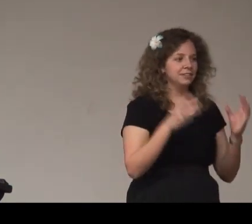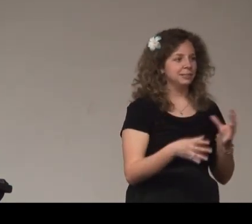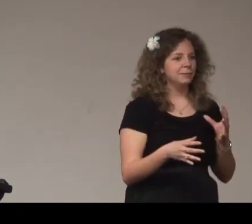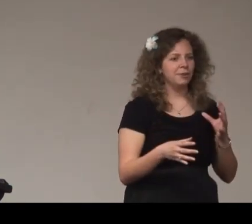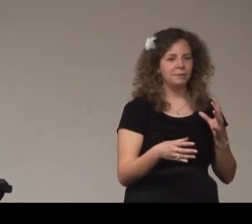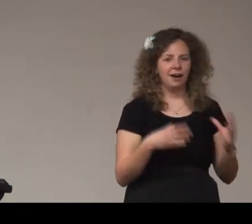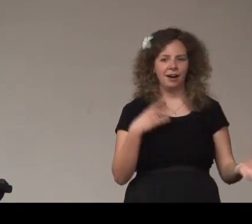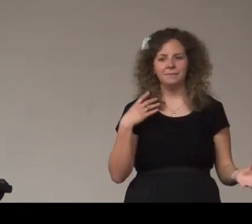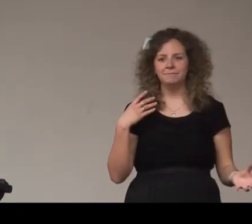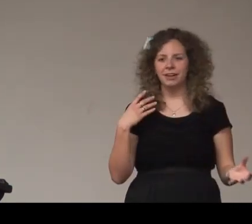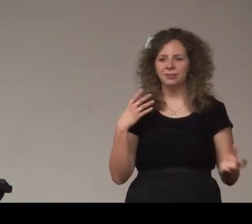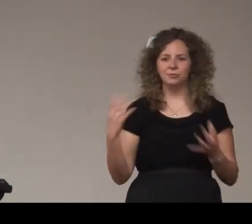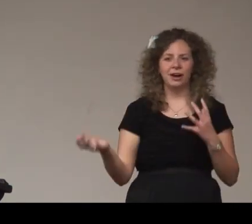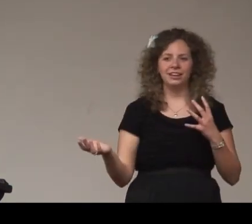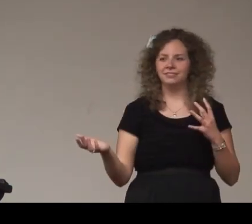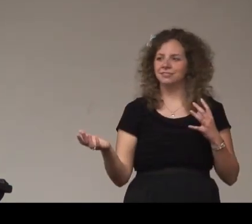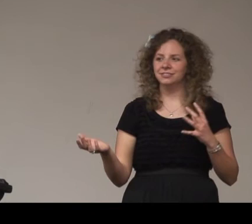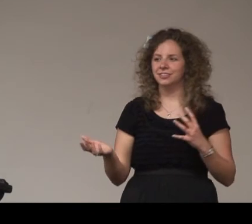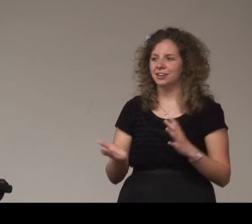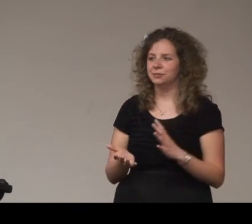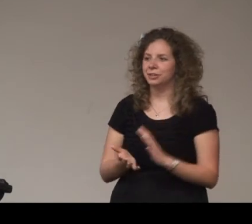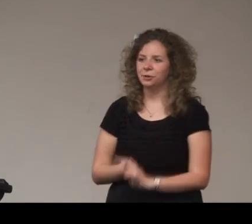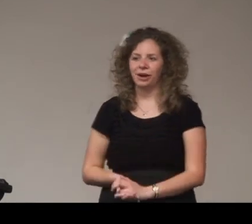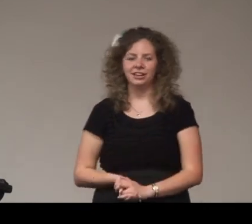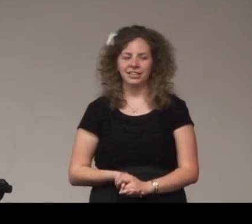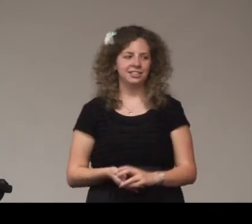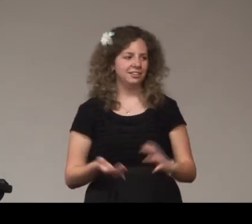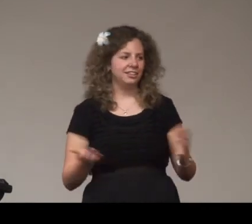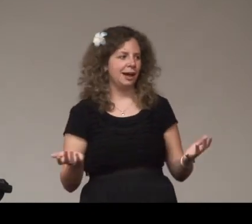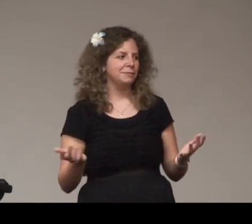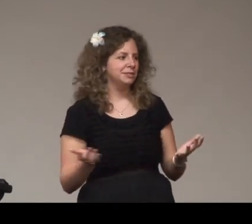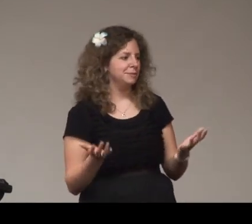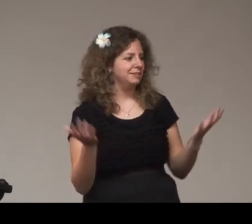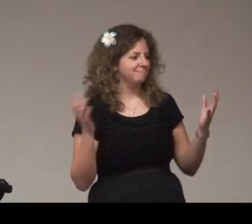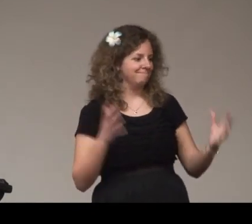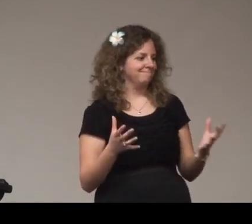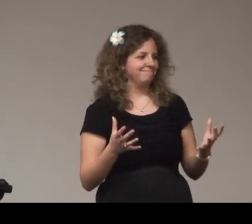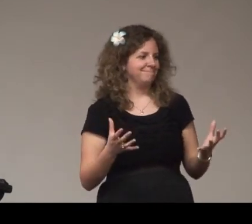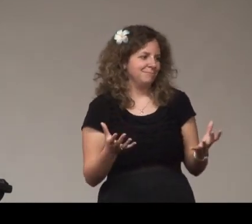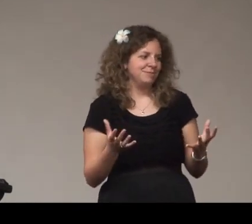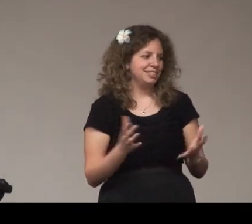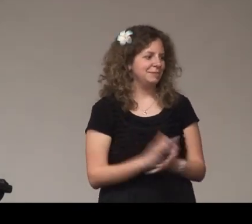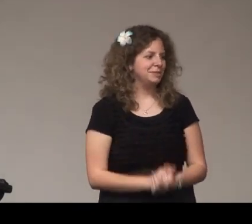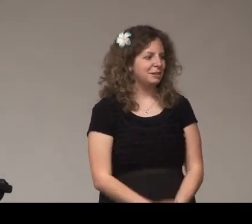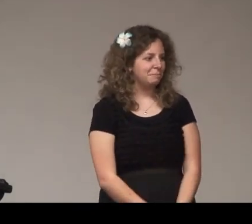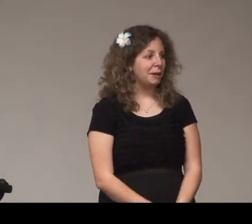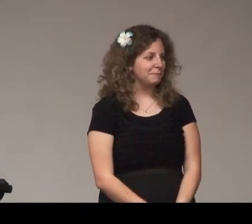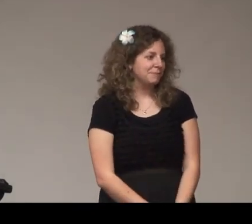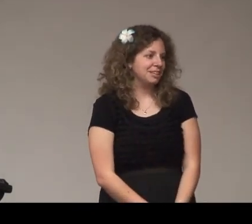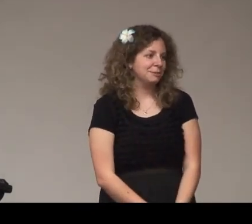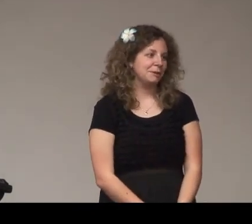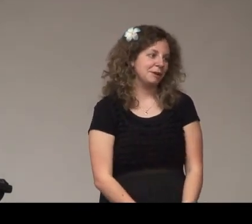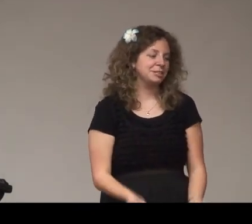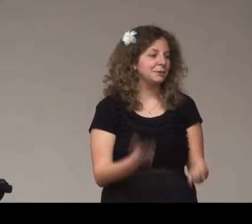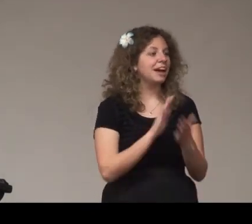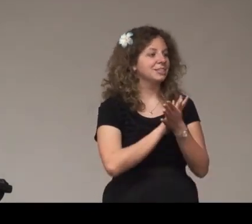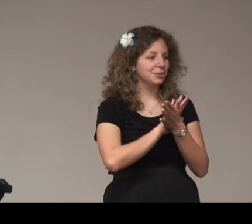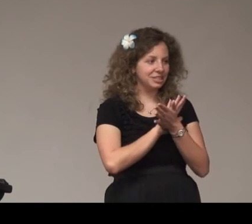Some of them, I don't really know why nice and clean happen to be the same sign, but that's the way it works. So yeah, so this